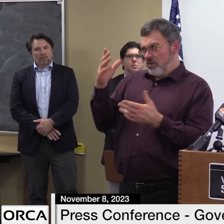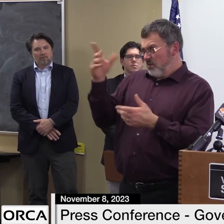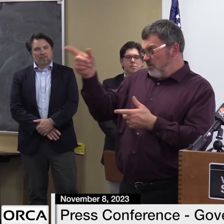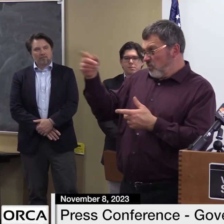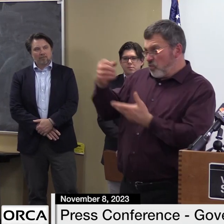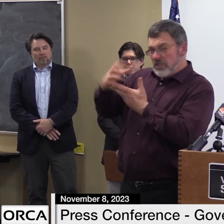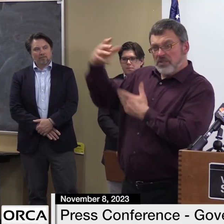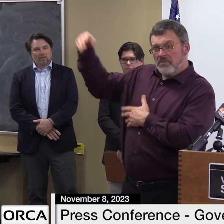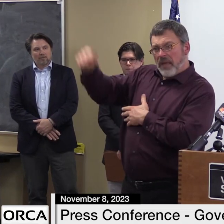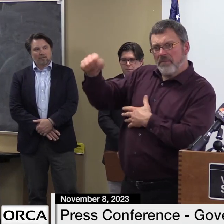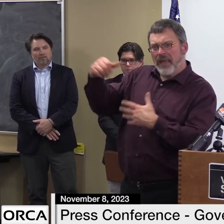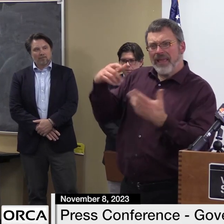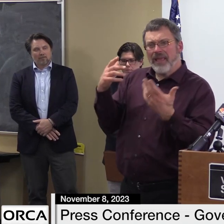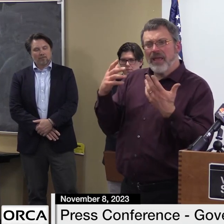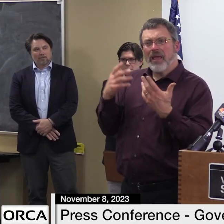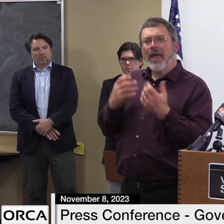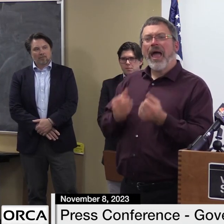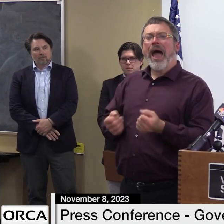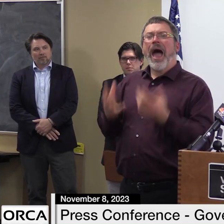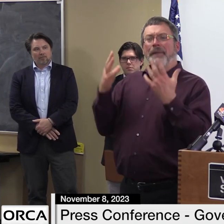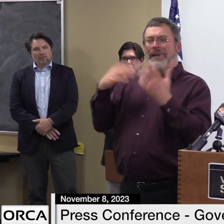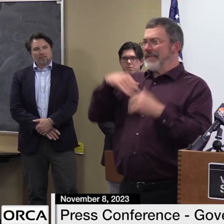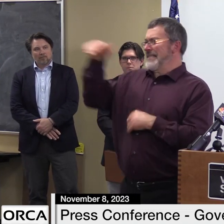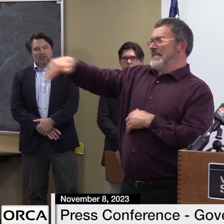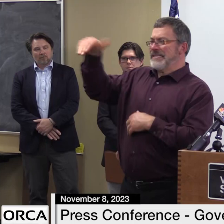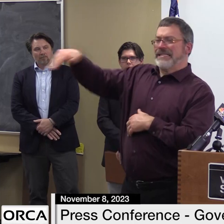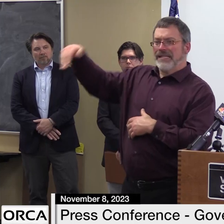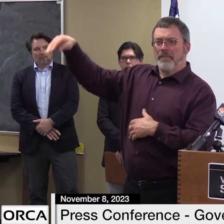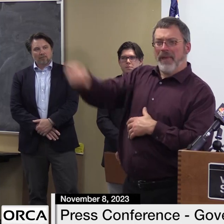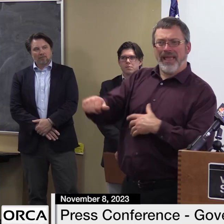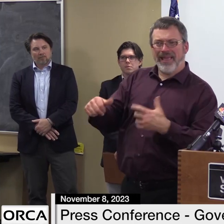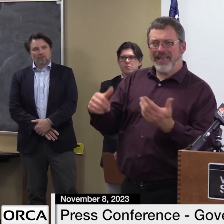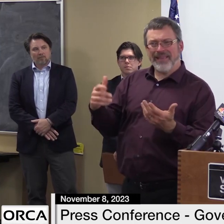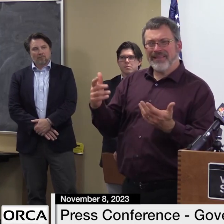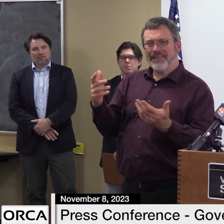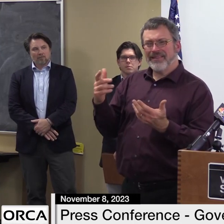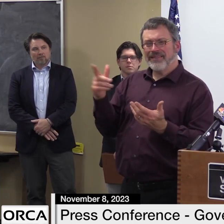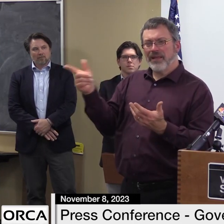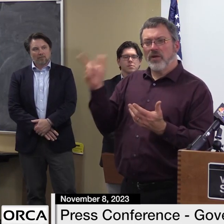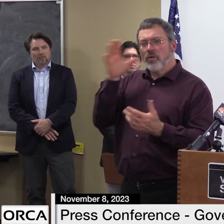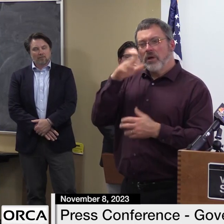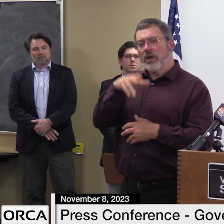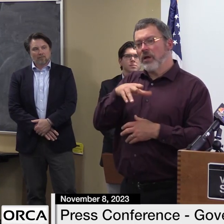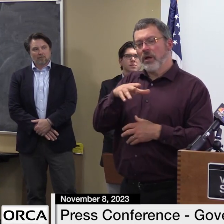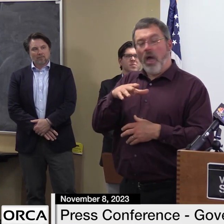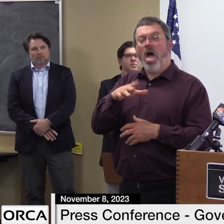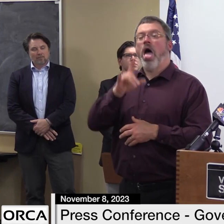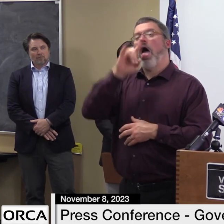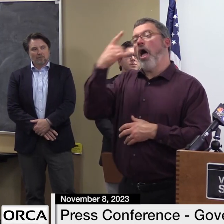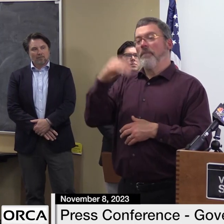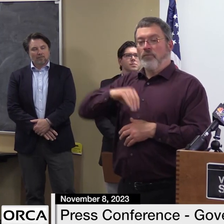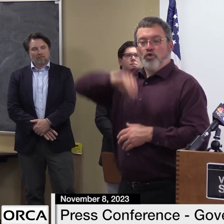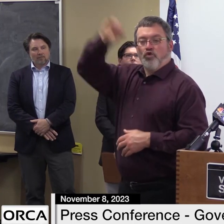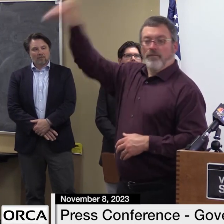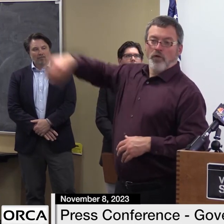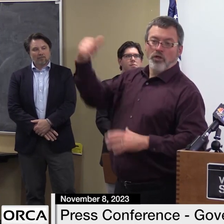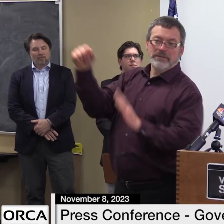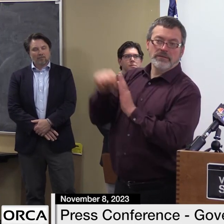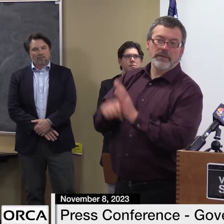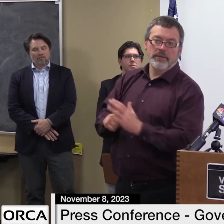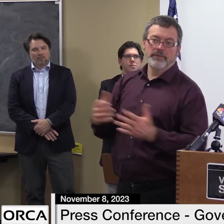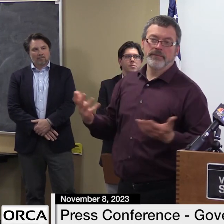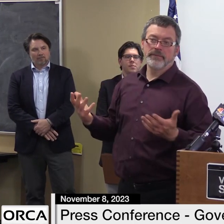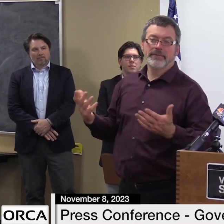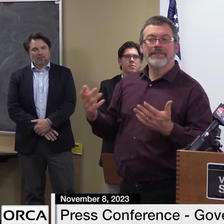how much more we're going to reap from them without them moving. I think, again, we should be